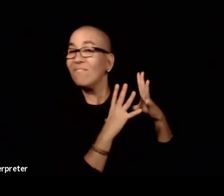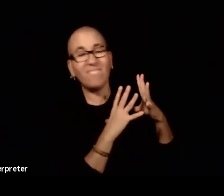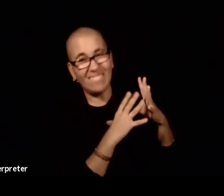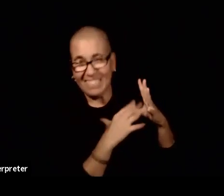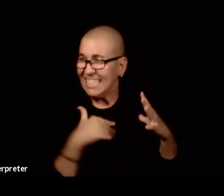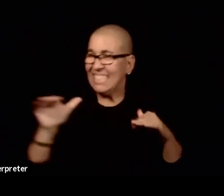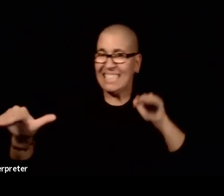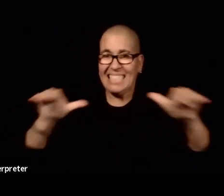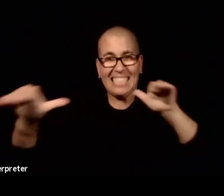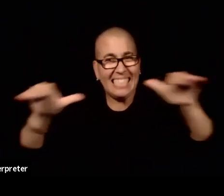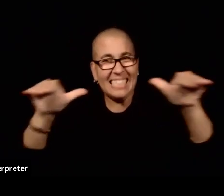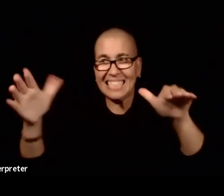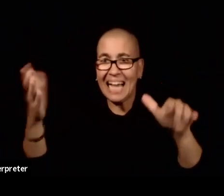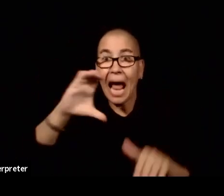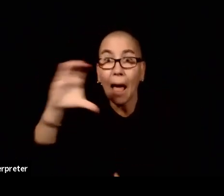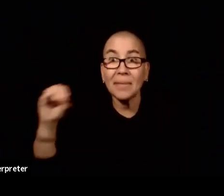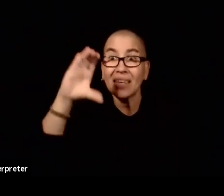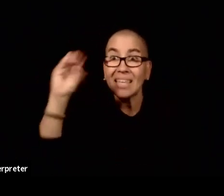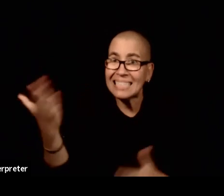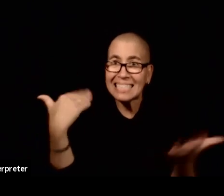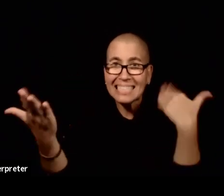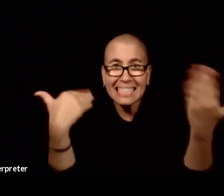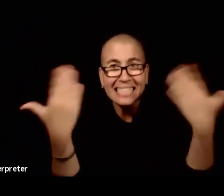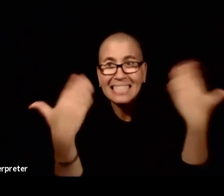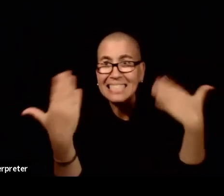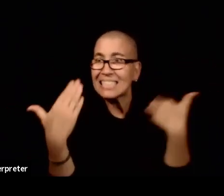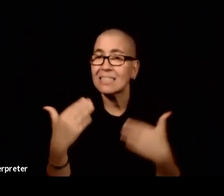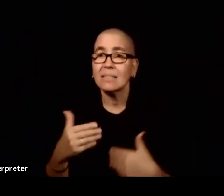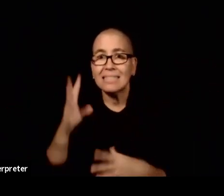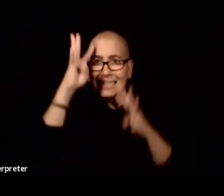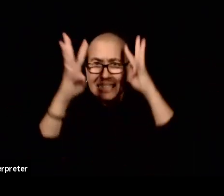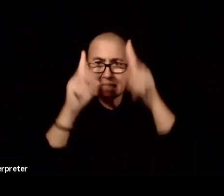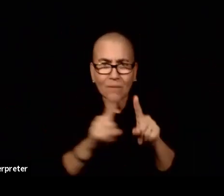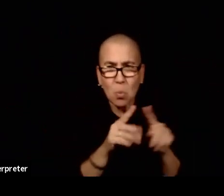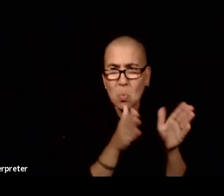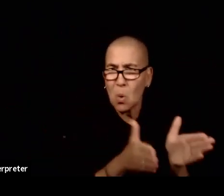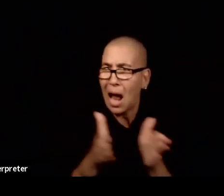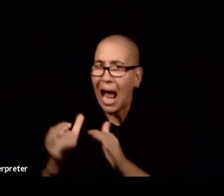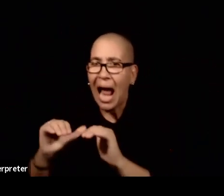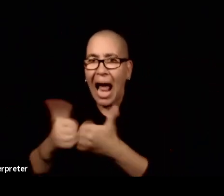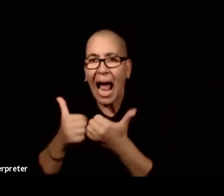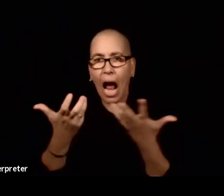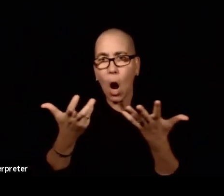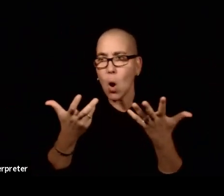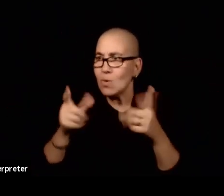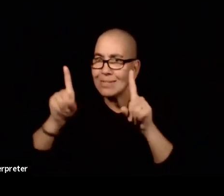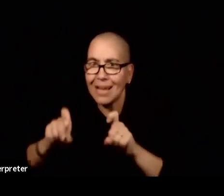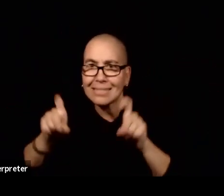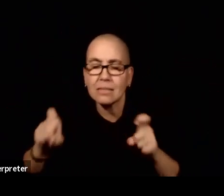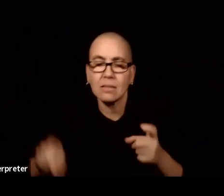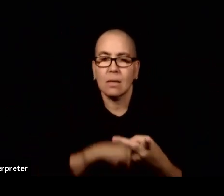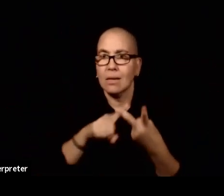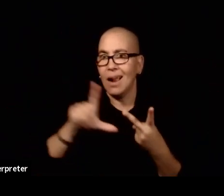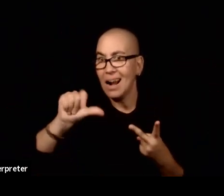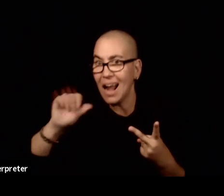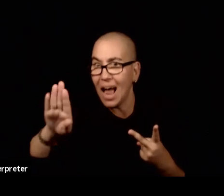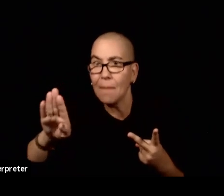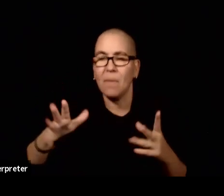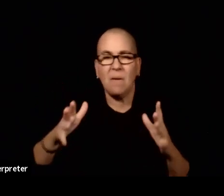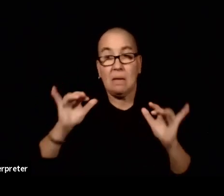is available. And we continue to ramp up and increase our testing capacity actively here to meet the needs